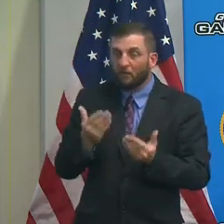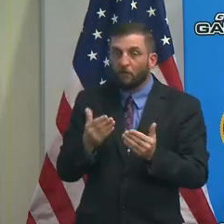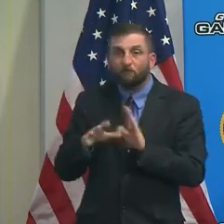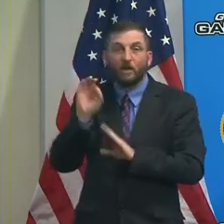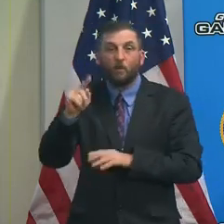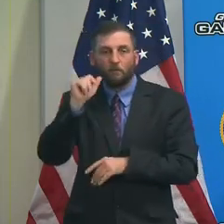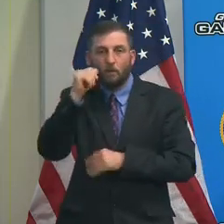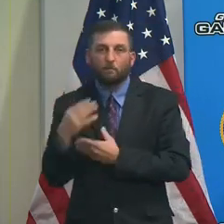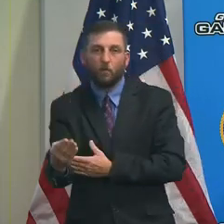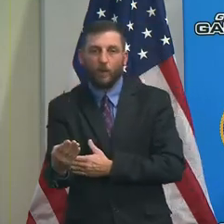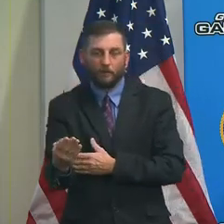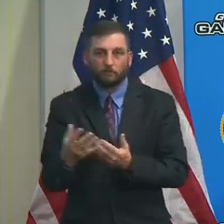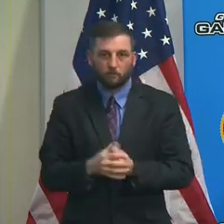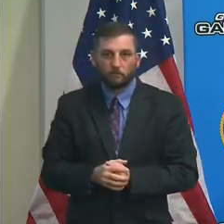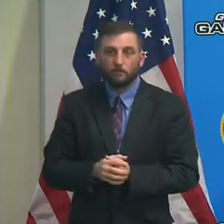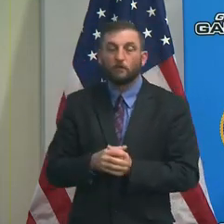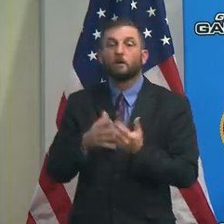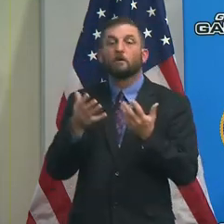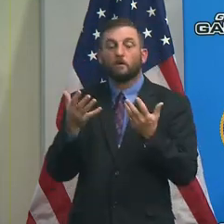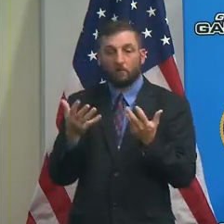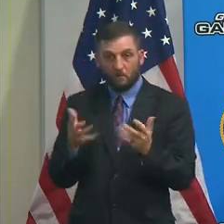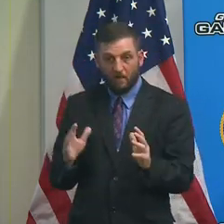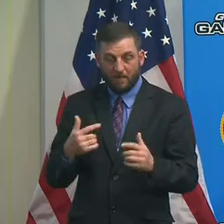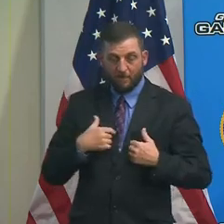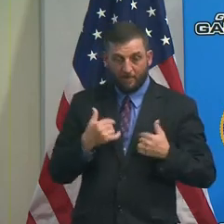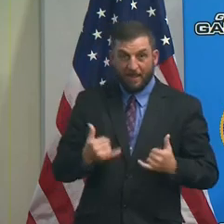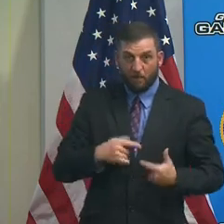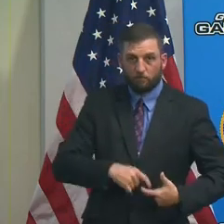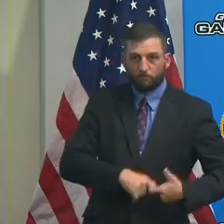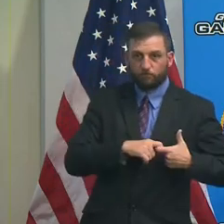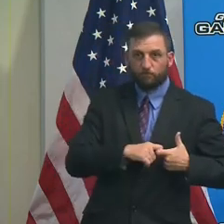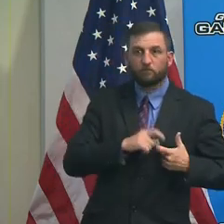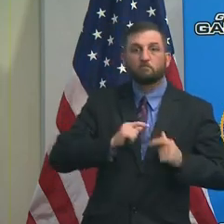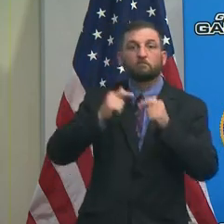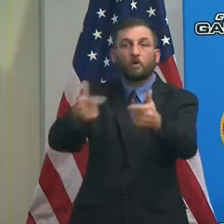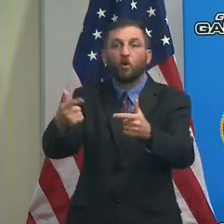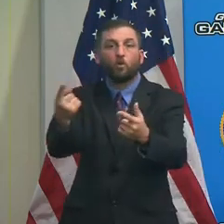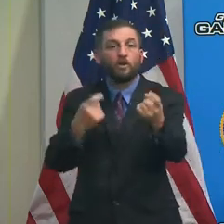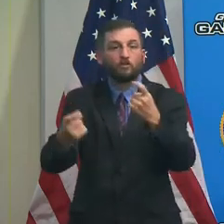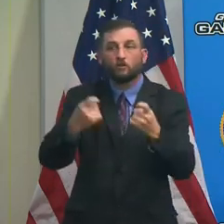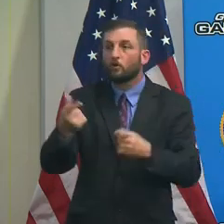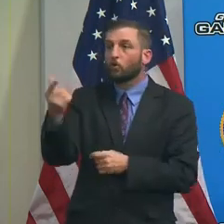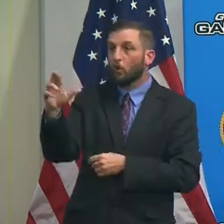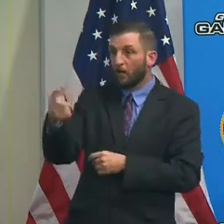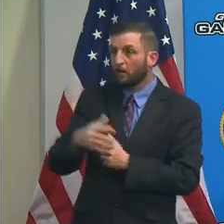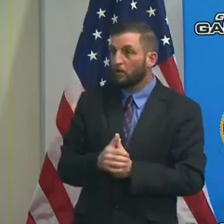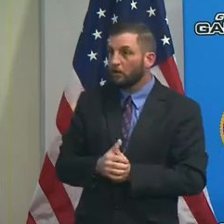morning. So with that, I'm going to pause and take your questions. Greg?